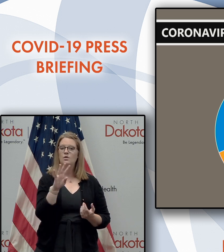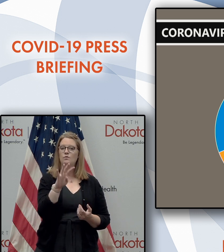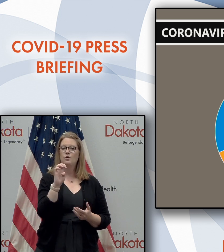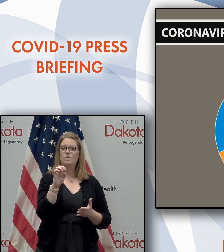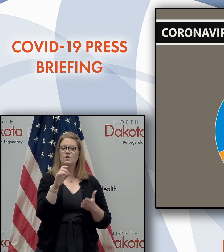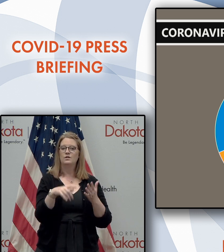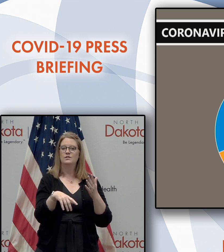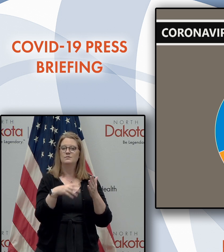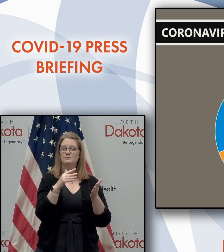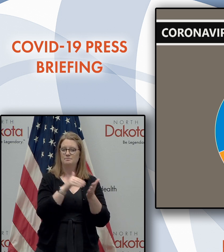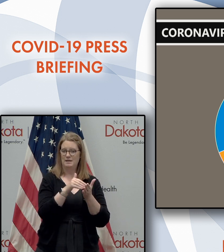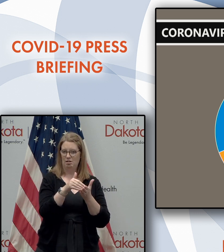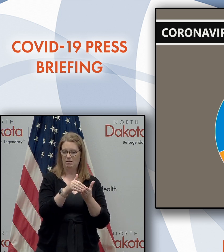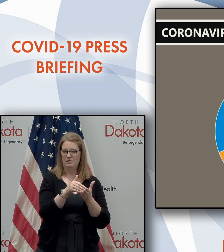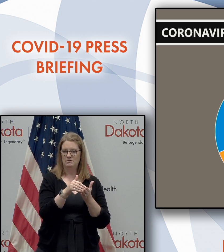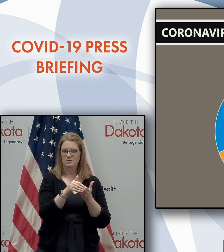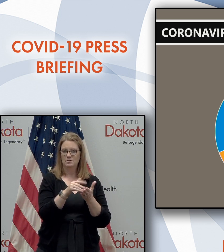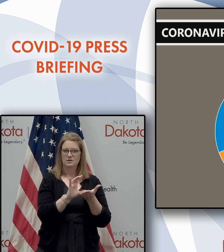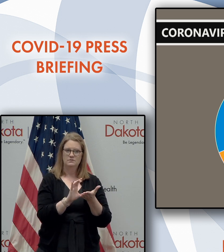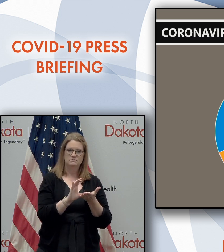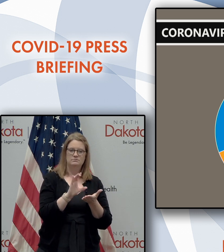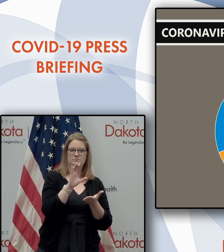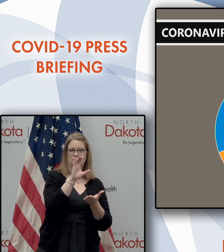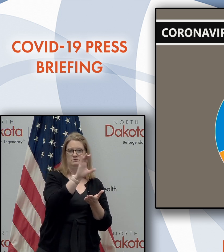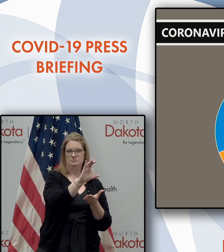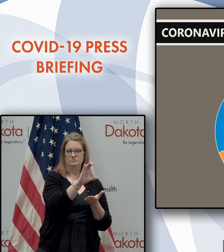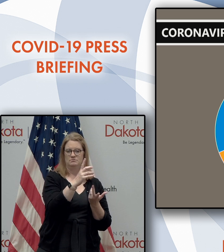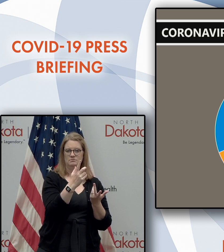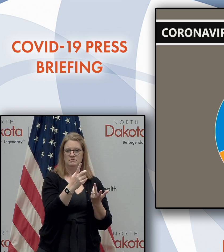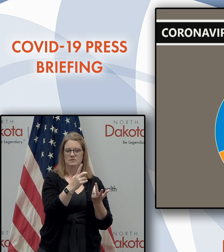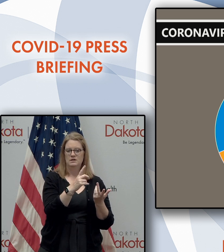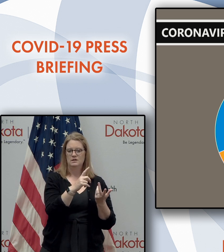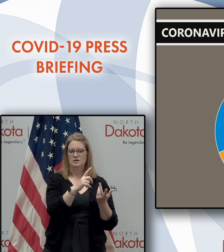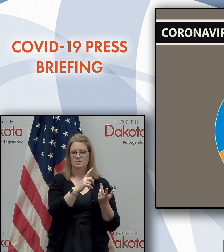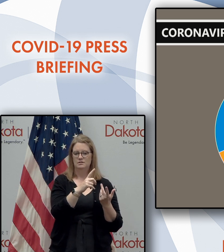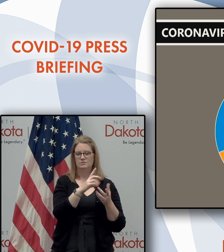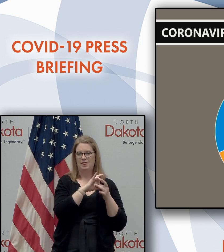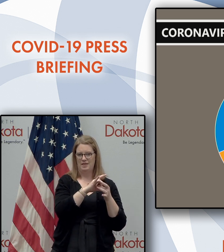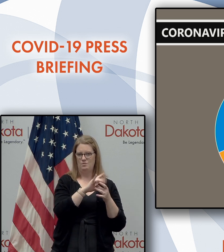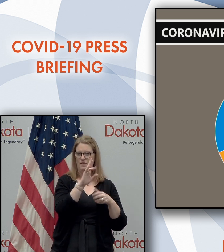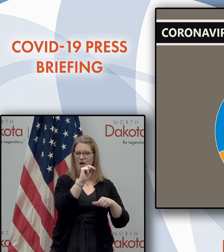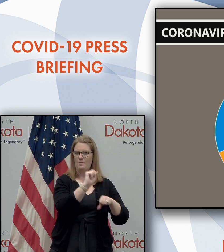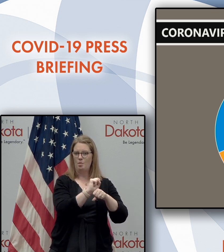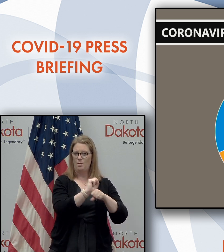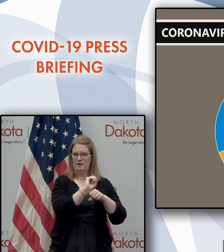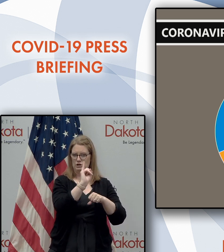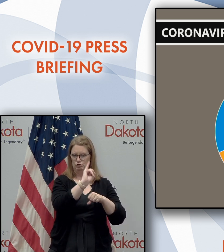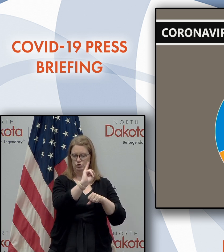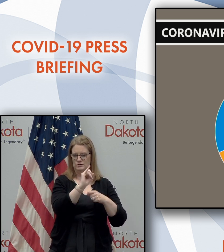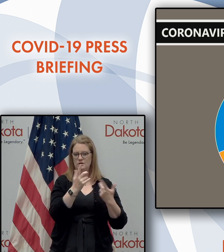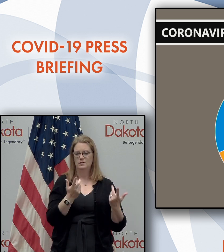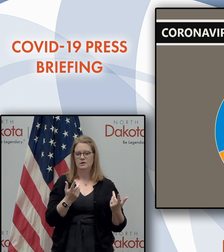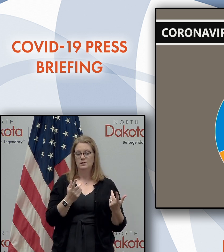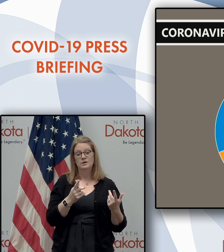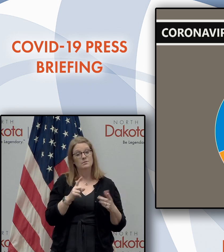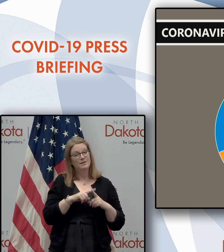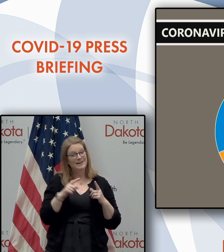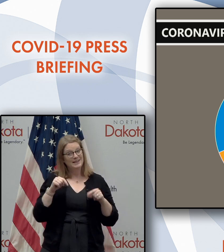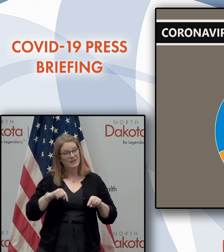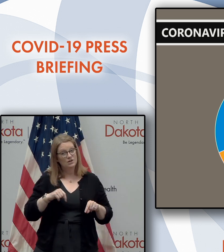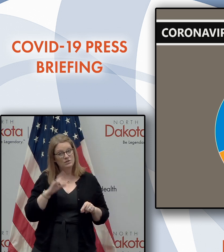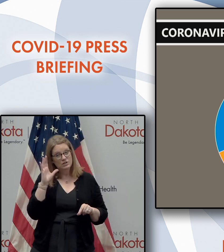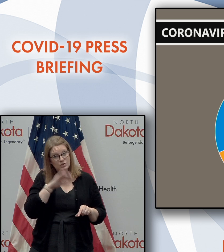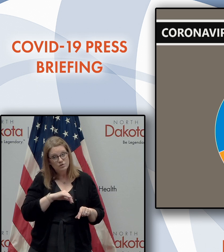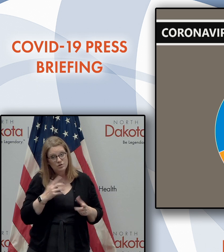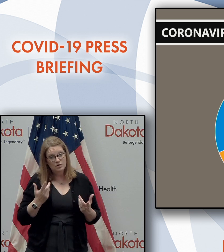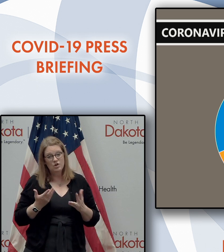$400+ million primarily that occupies that third of the pie chart related to unemployment insurance. But then again, what's unusual for North Dakota is